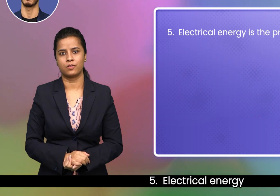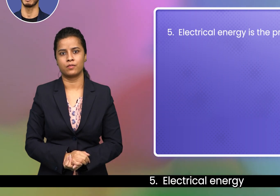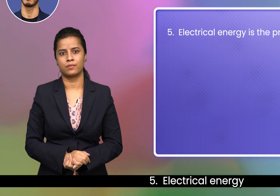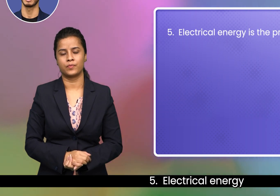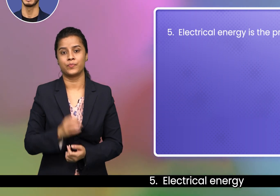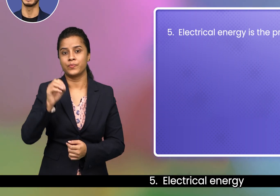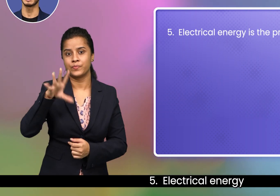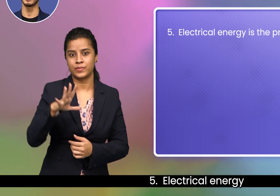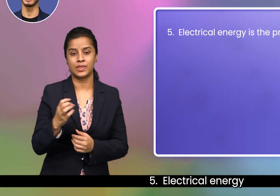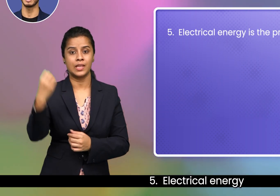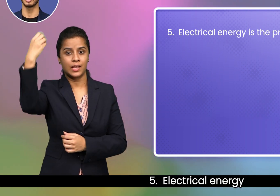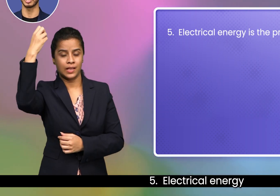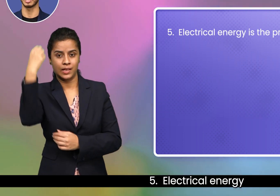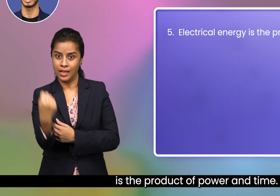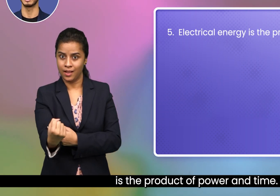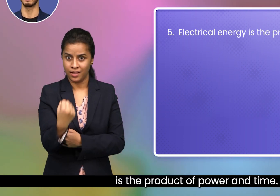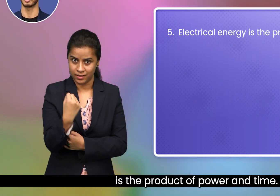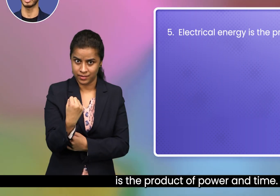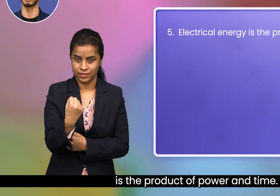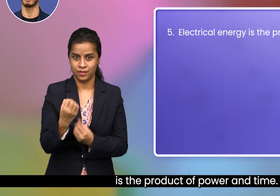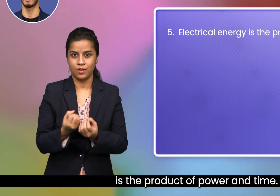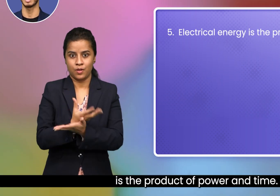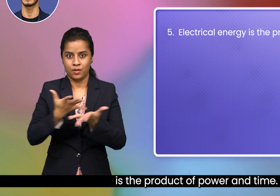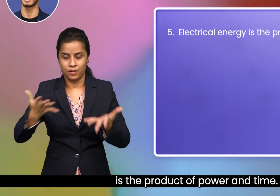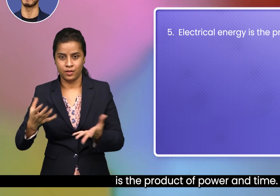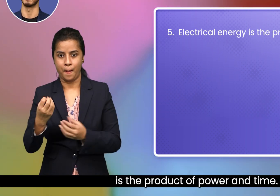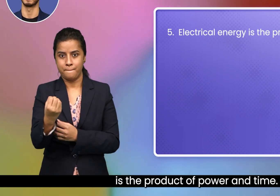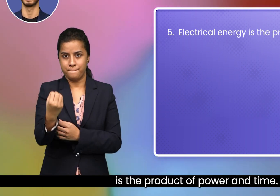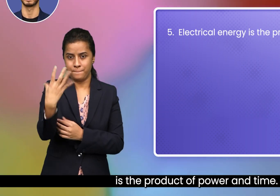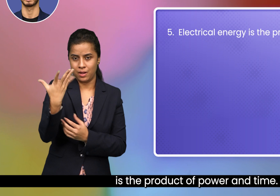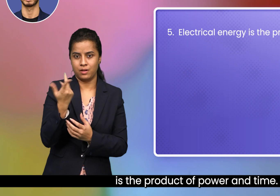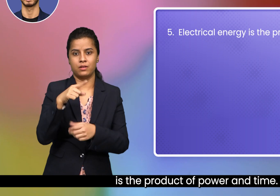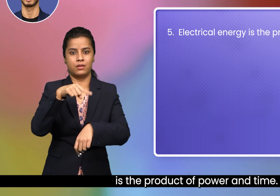Number 5. Electrical energy is the product of power and time.